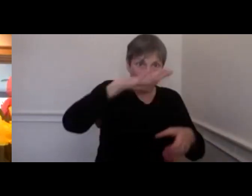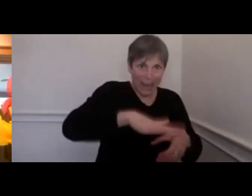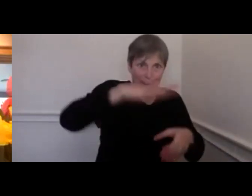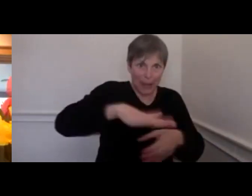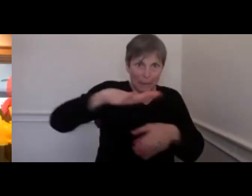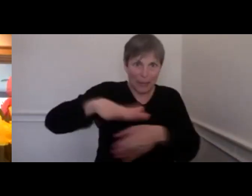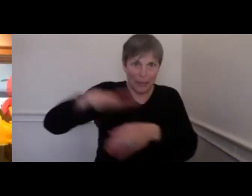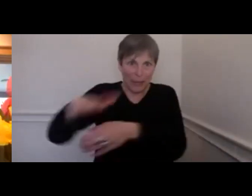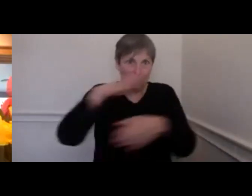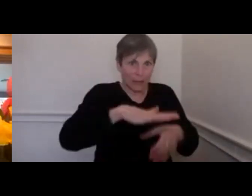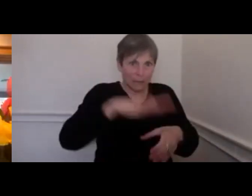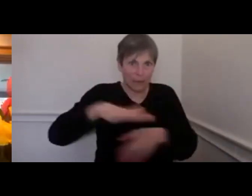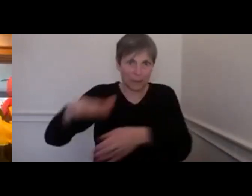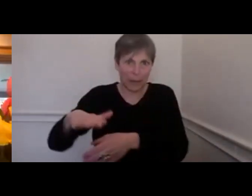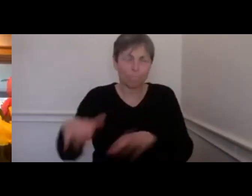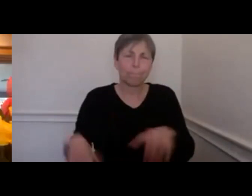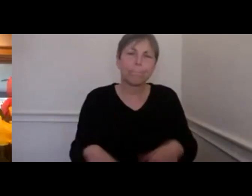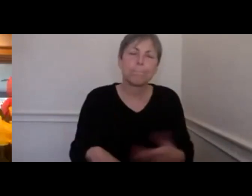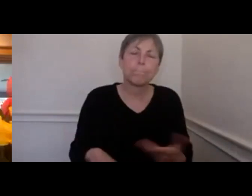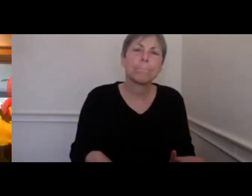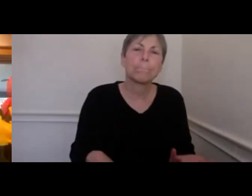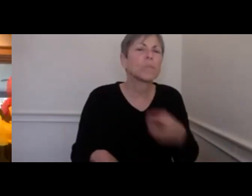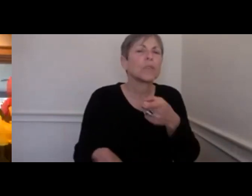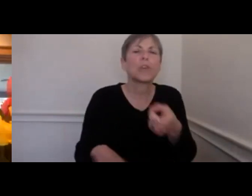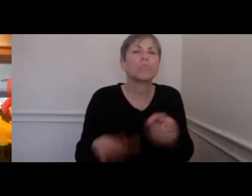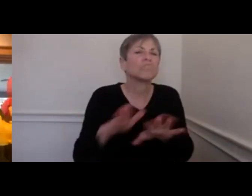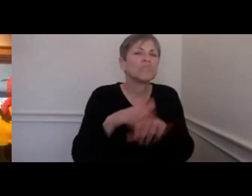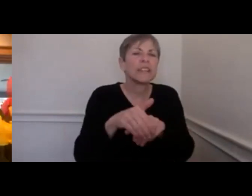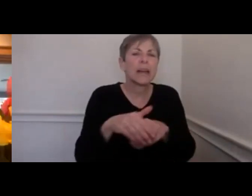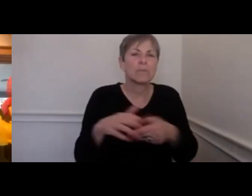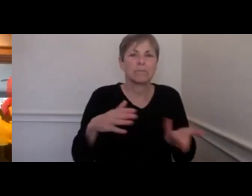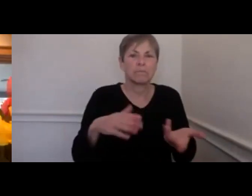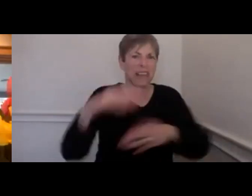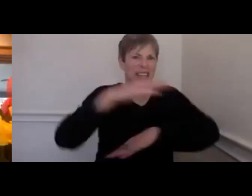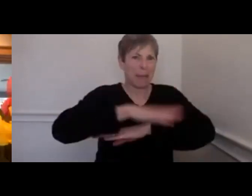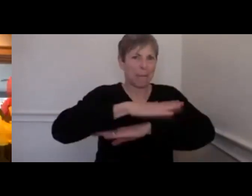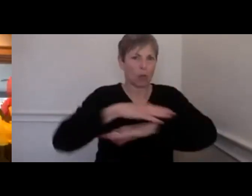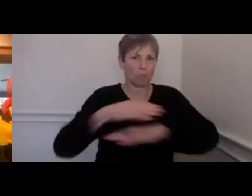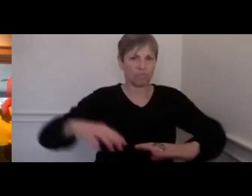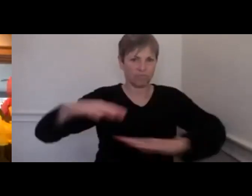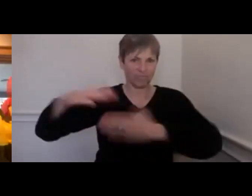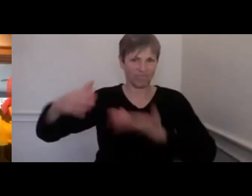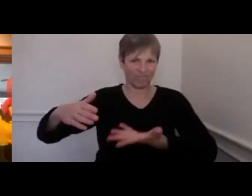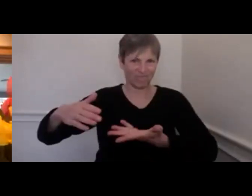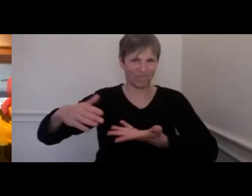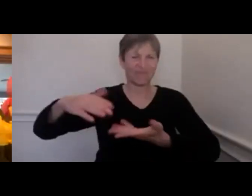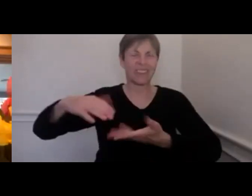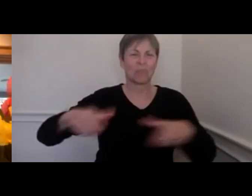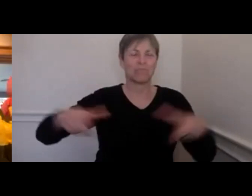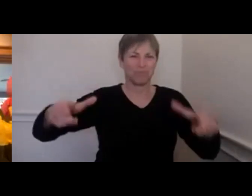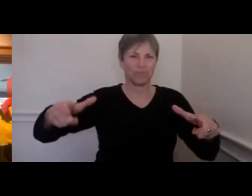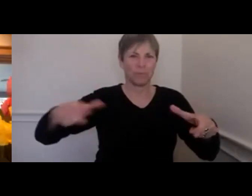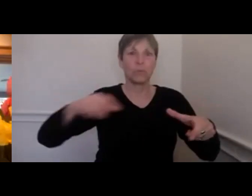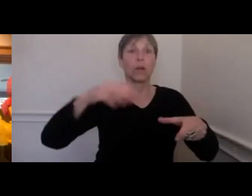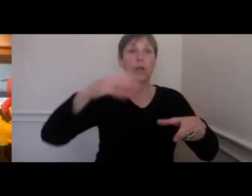them down. Imagine my arm is the table. I'm going to just fill it with soil and